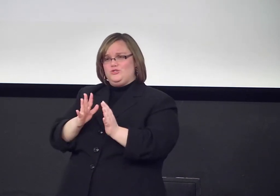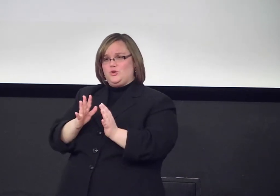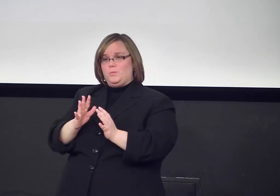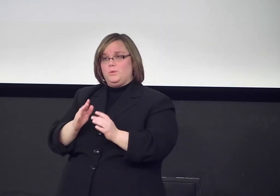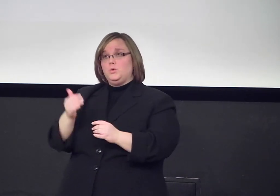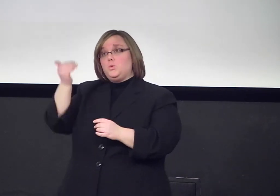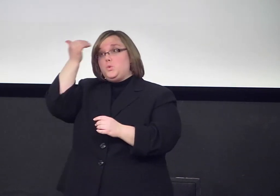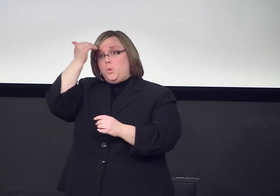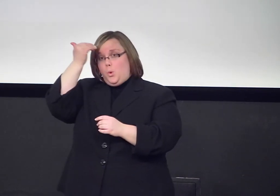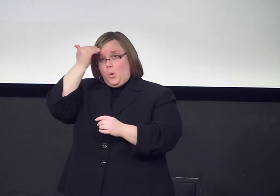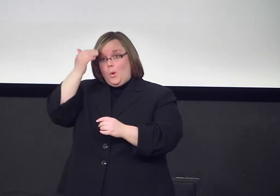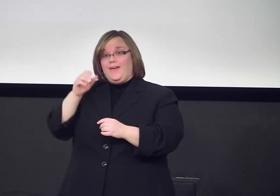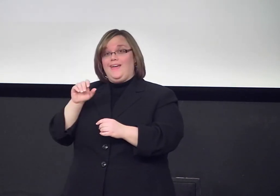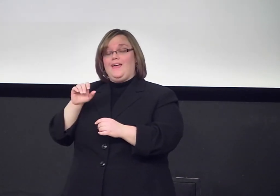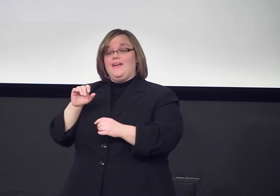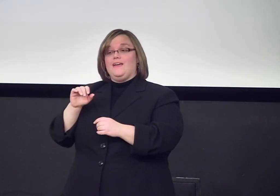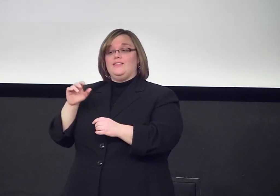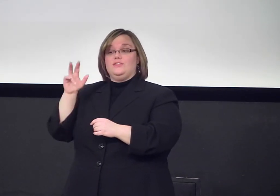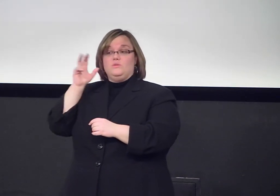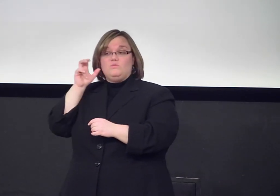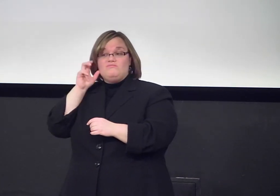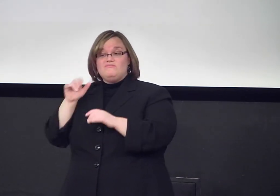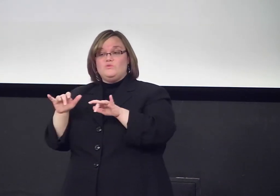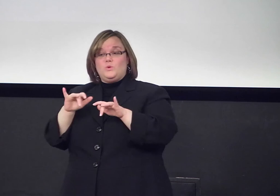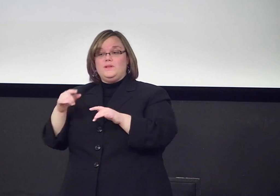applied and then continued interpreting with the call.